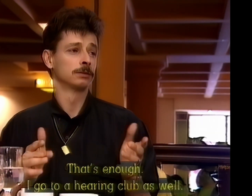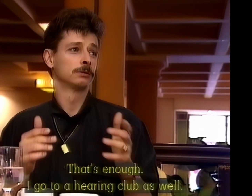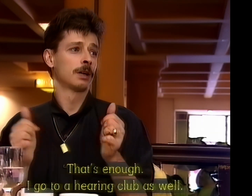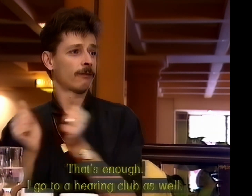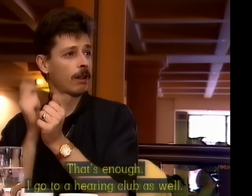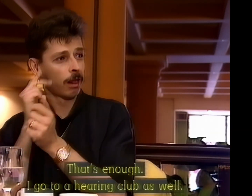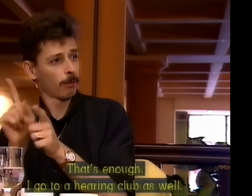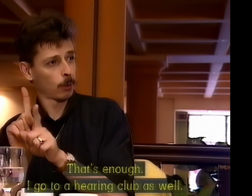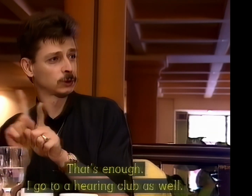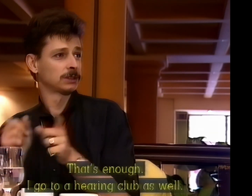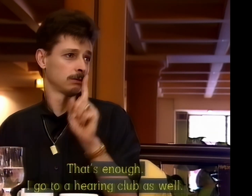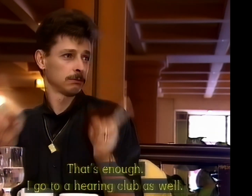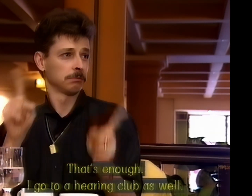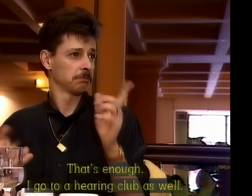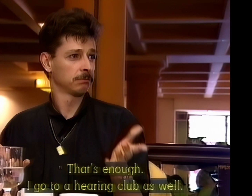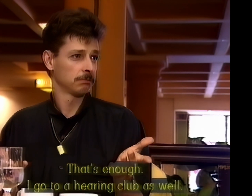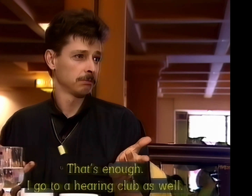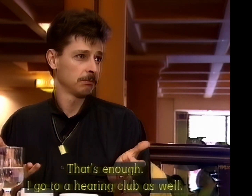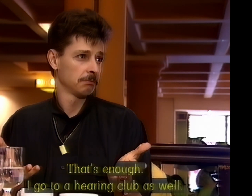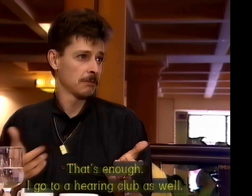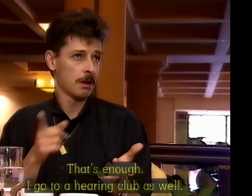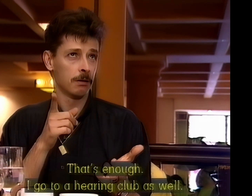and that's enough. Well, I go to a hearing club as well.